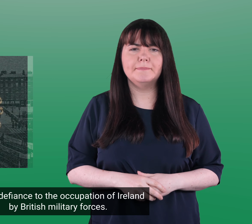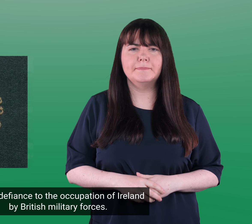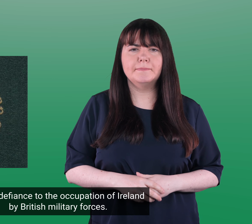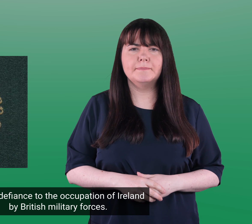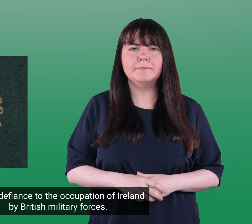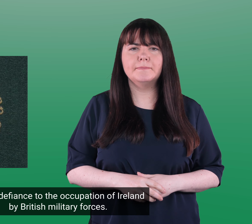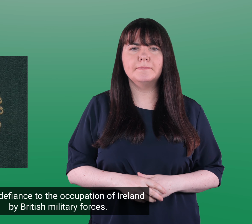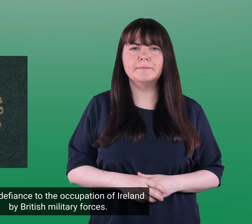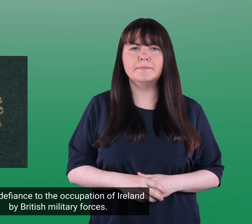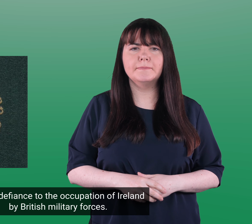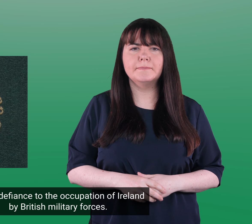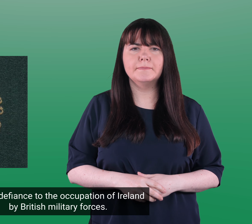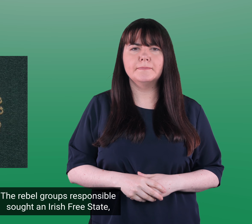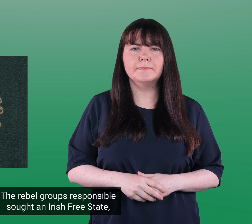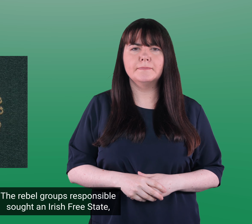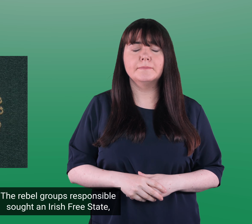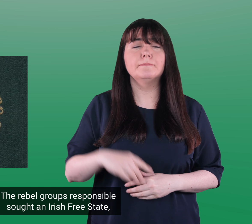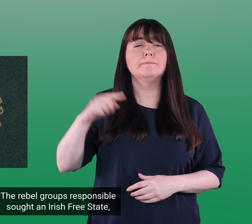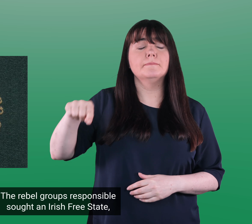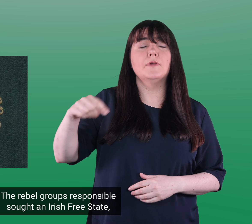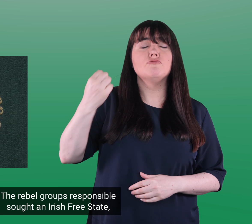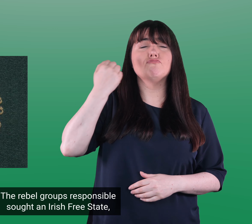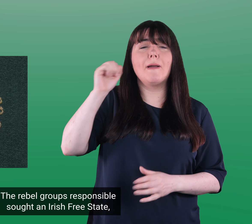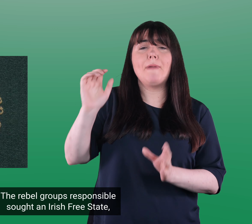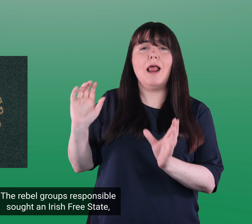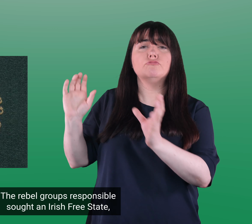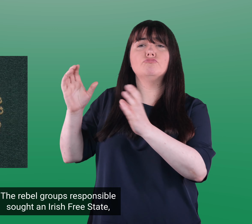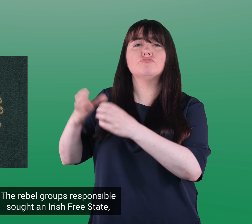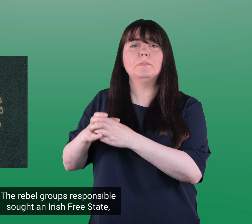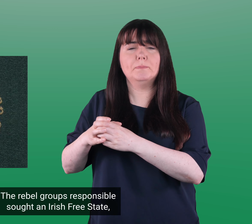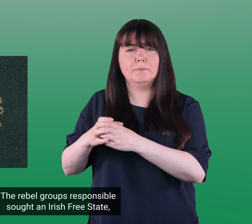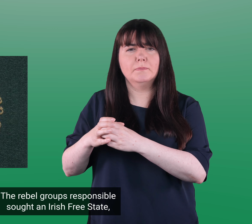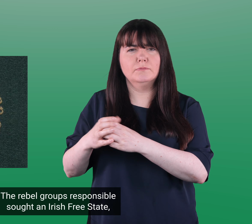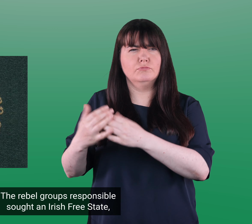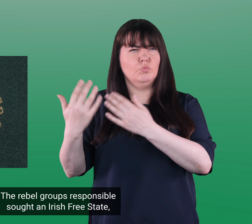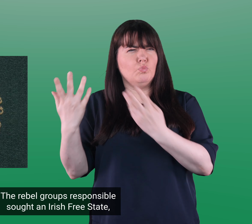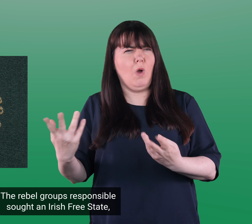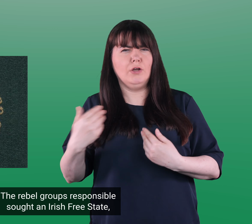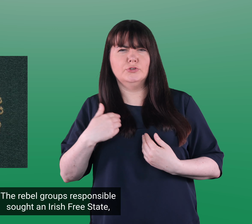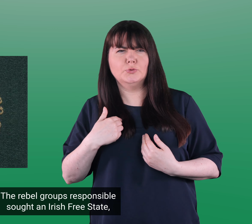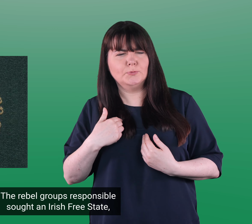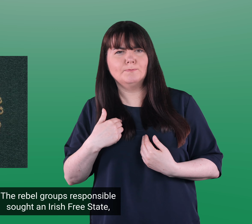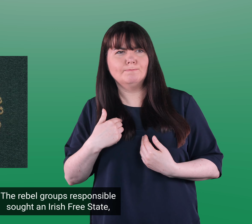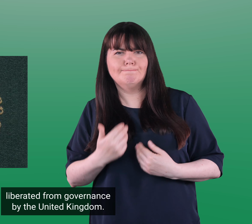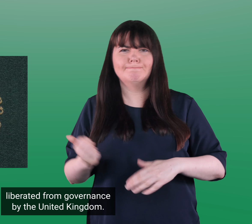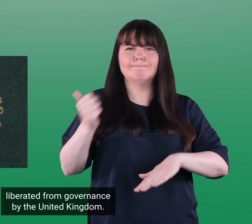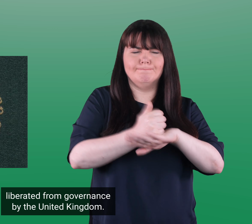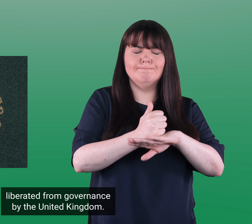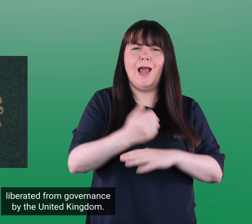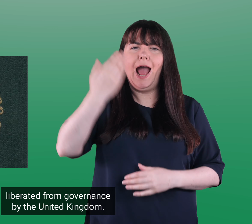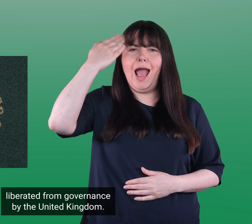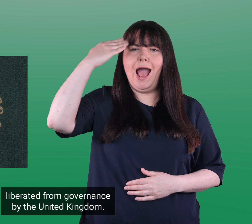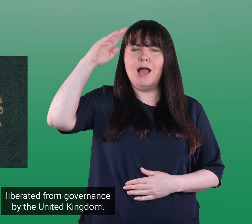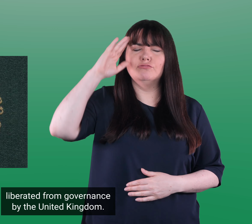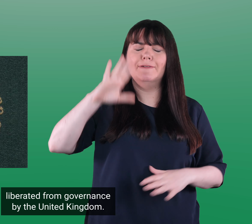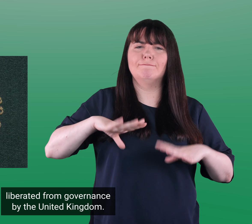forces. The rebel groups responsible sought an Irish Free State, liberated from governance by the